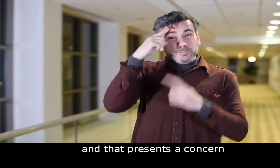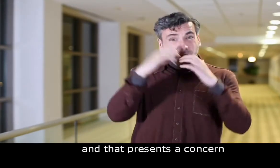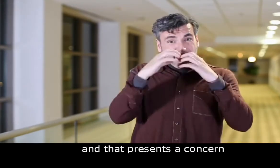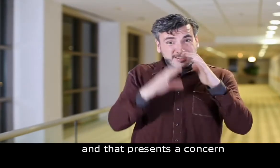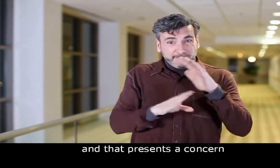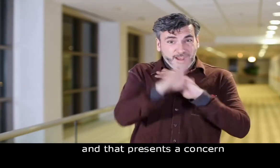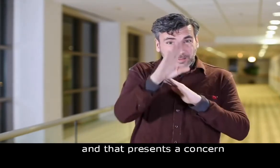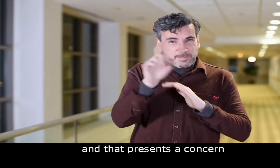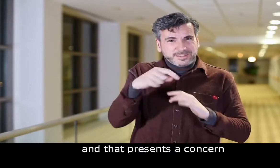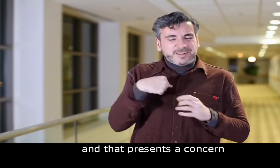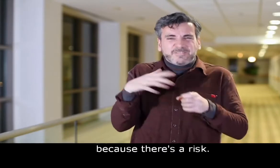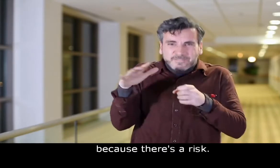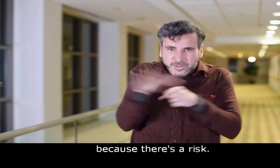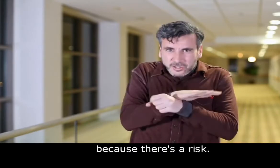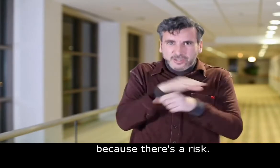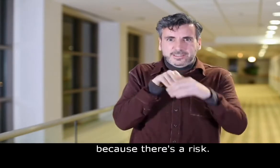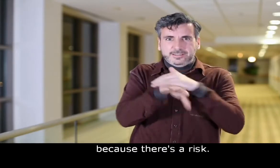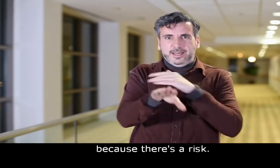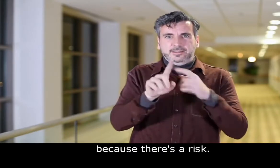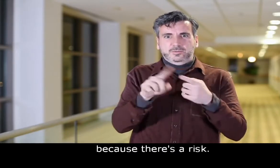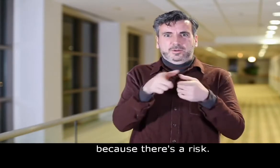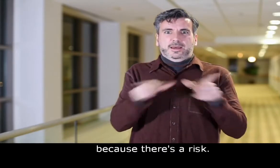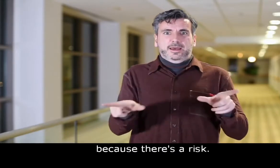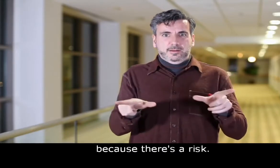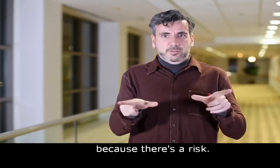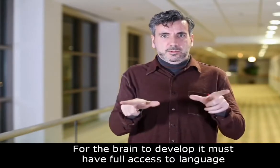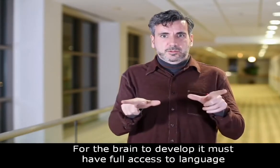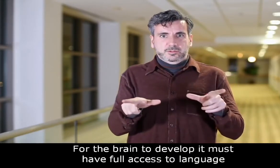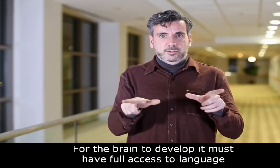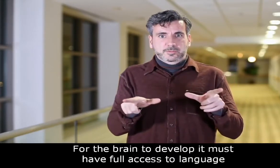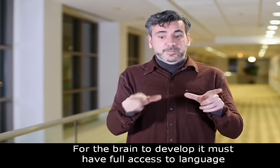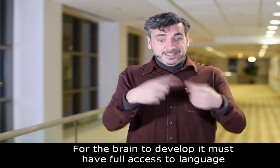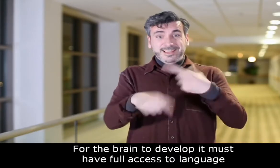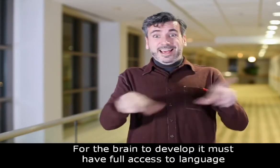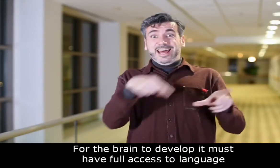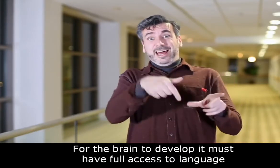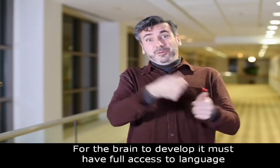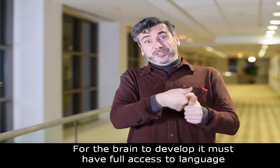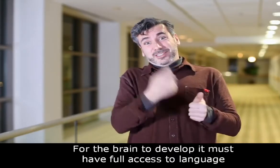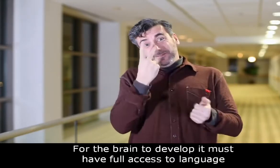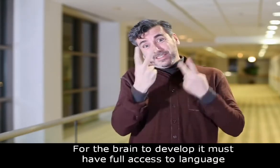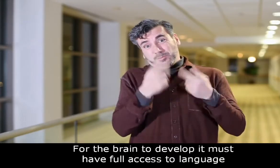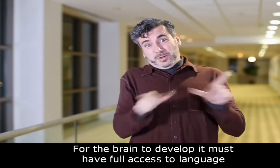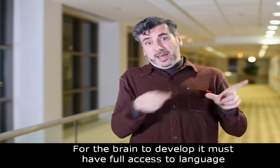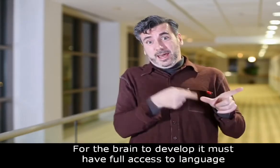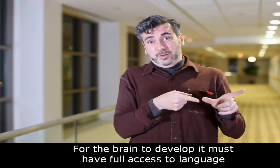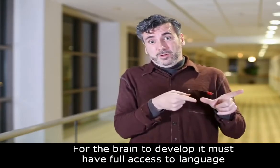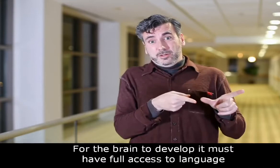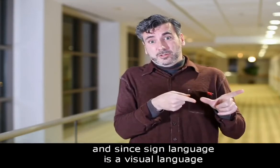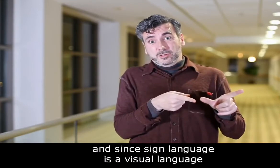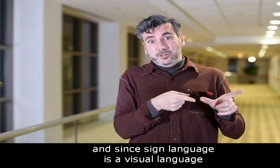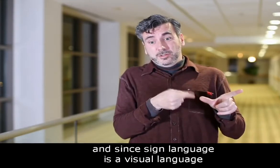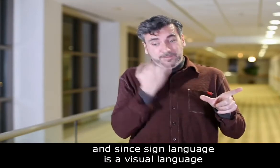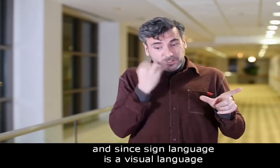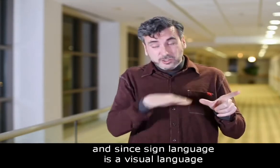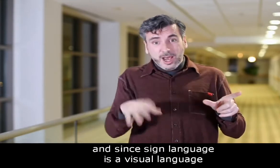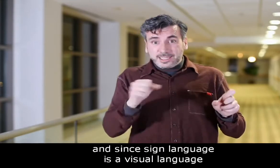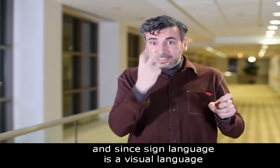a concern because there's a risk. For the brain to develop, it must have full access to language. And since sign language is a visual